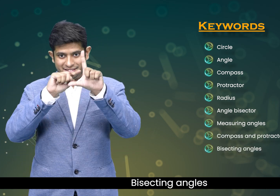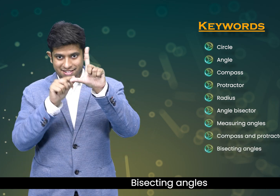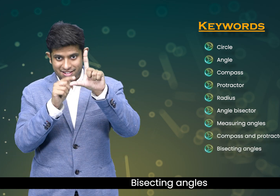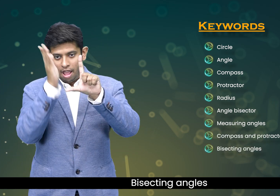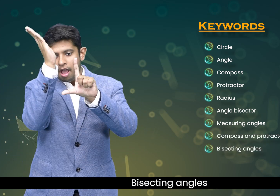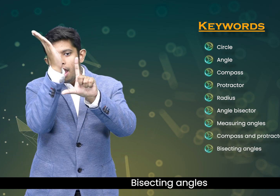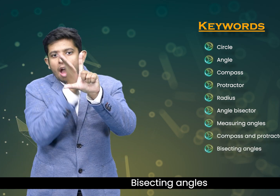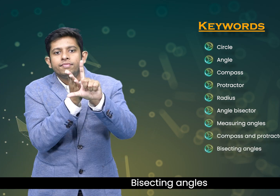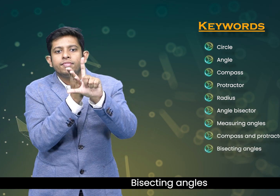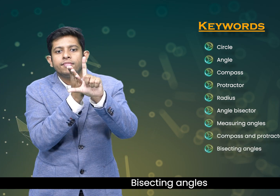bisecting angles.